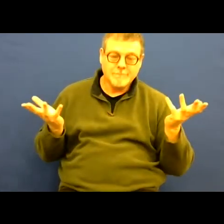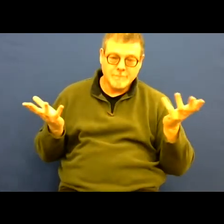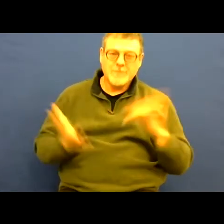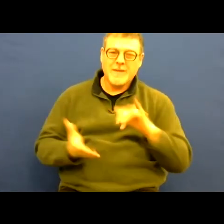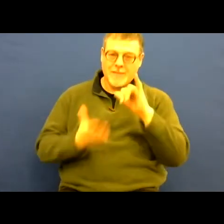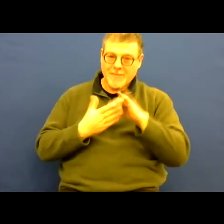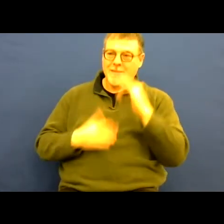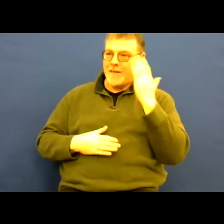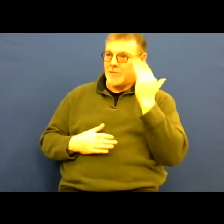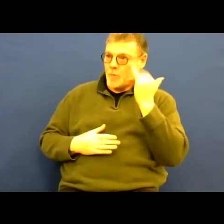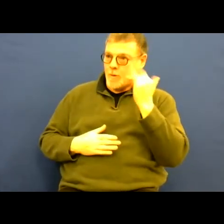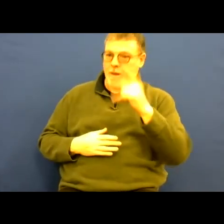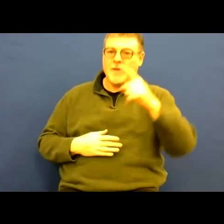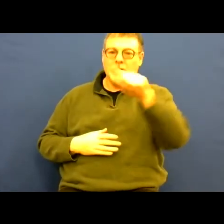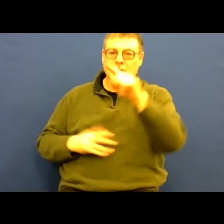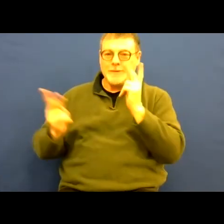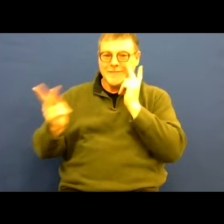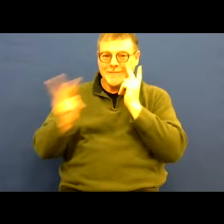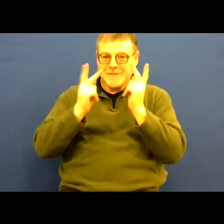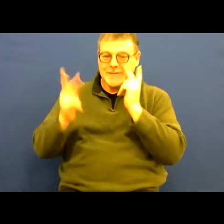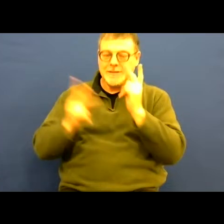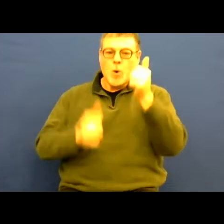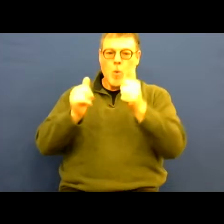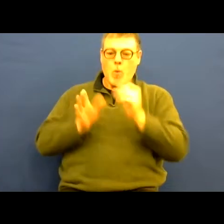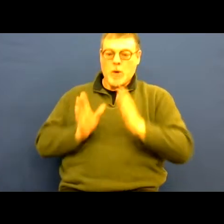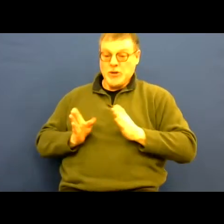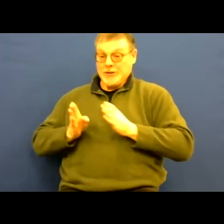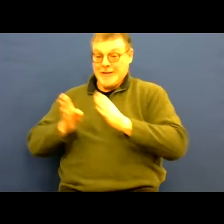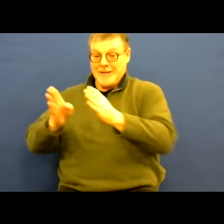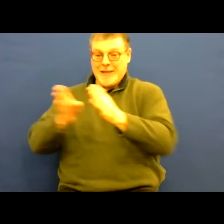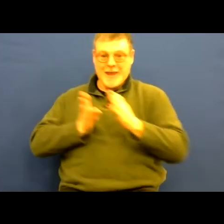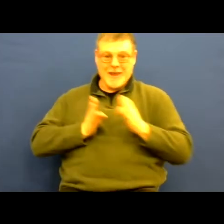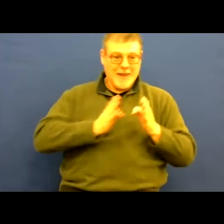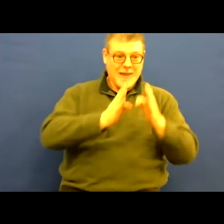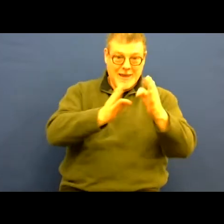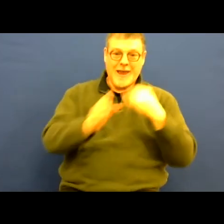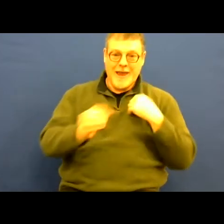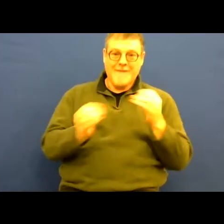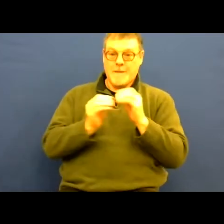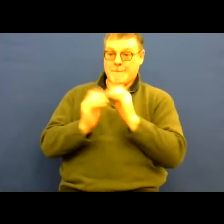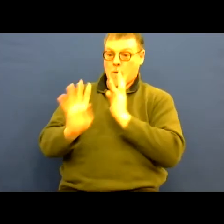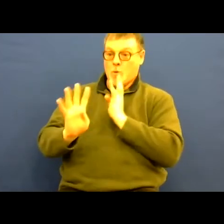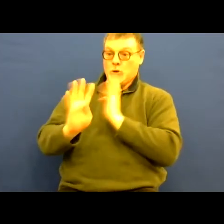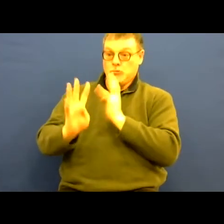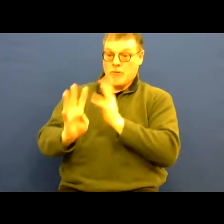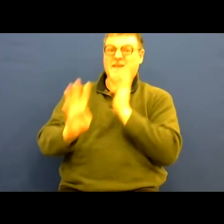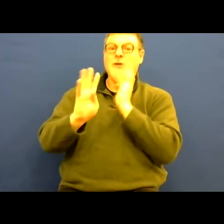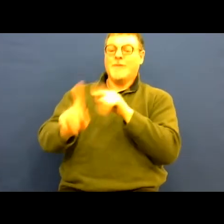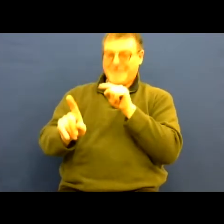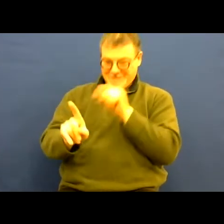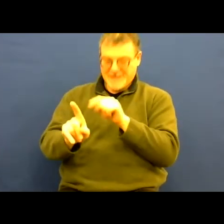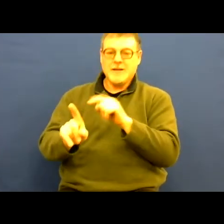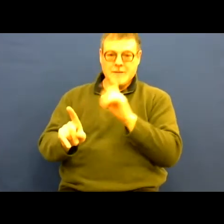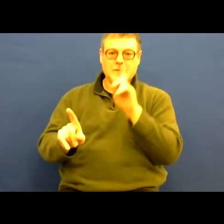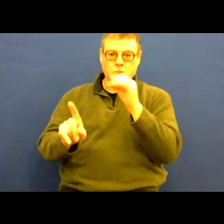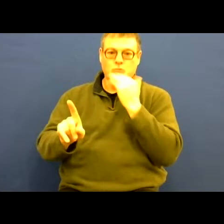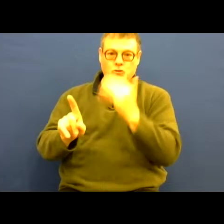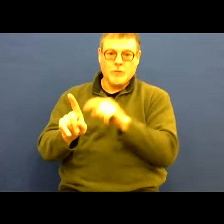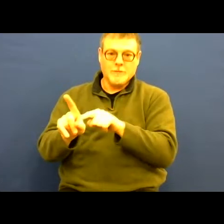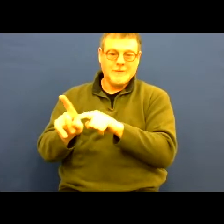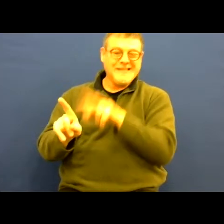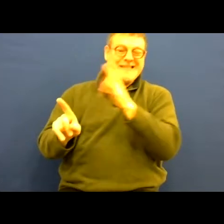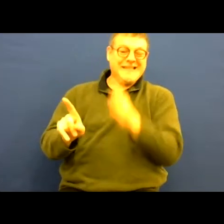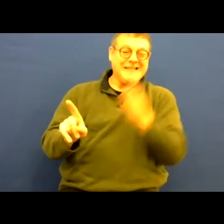that's why you can typically see which lanes you have more traffic, because those are the lanes that are fully melting.